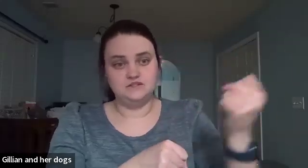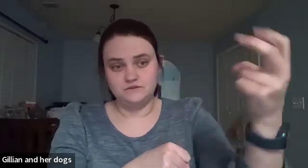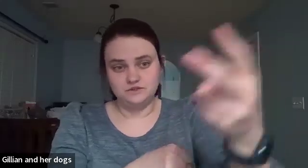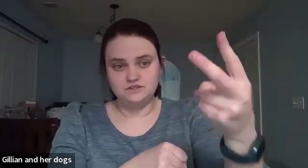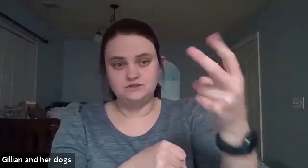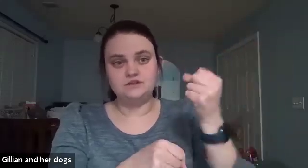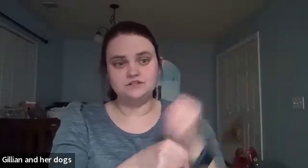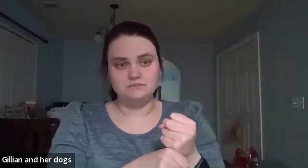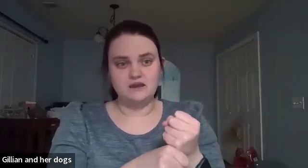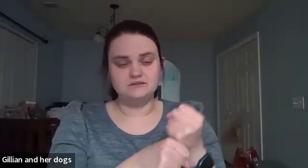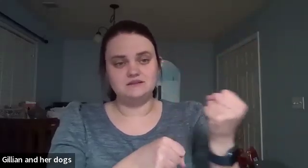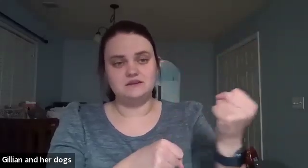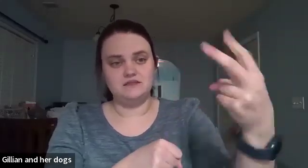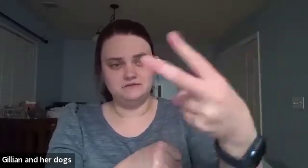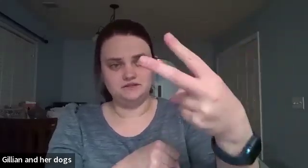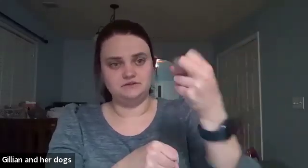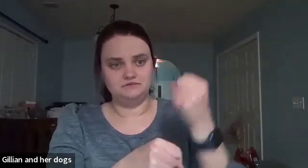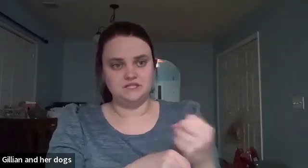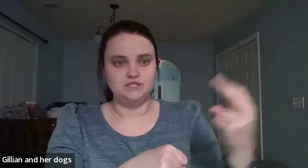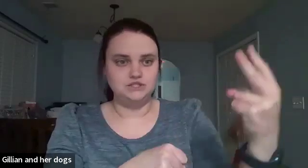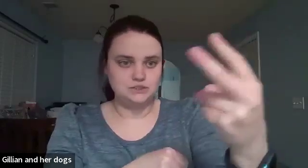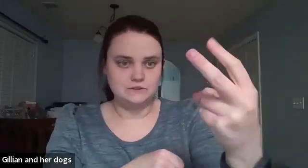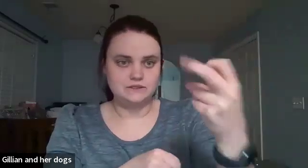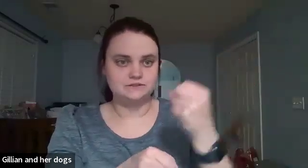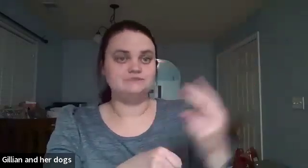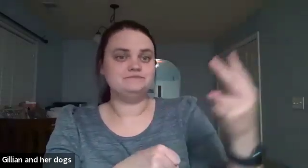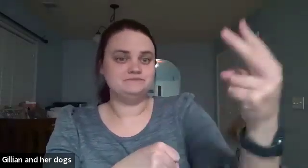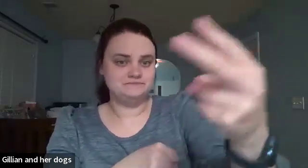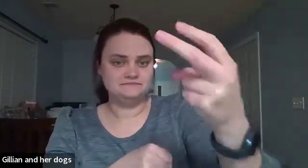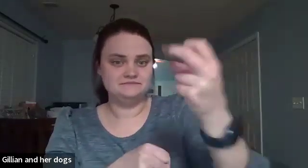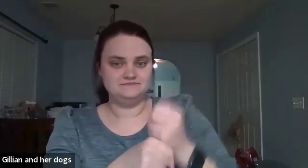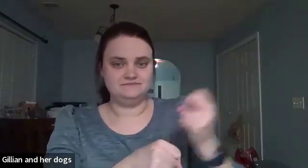So if you're doing 2 years, you bounce and then flick your 2. 2 years.